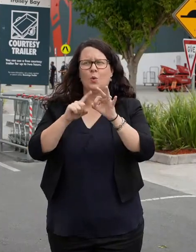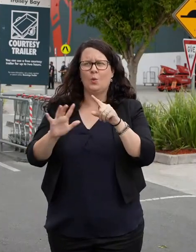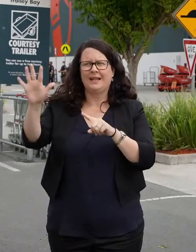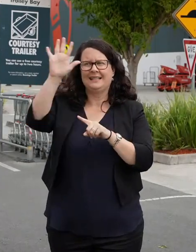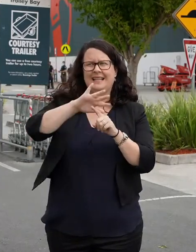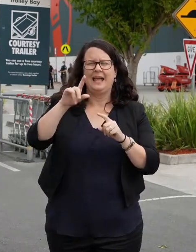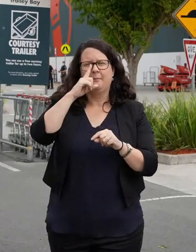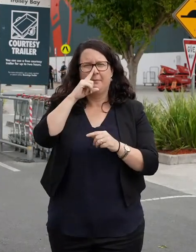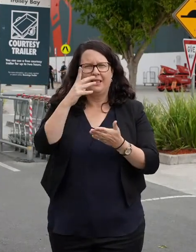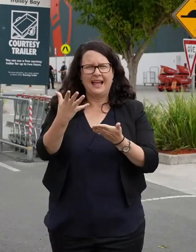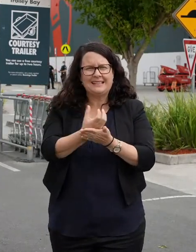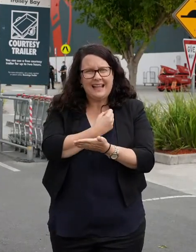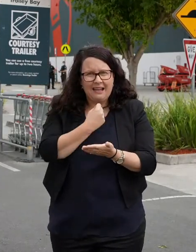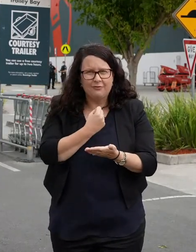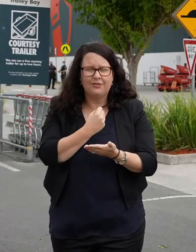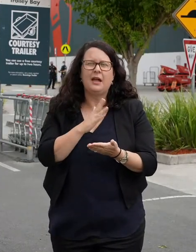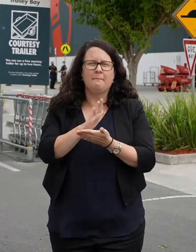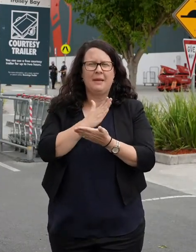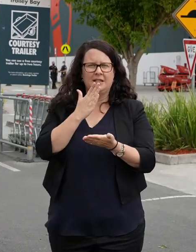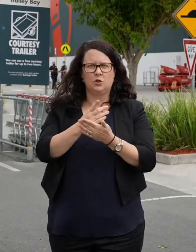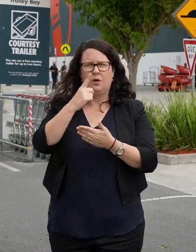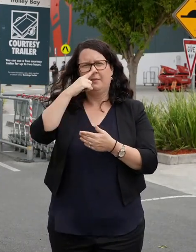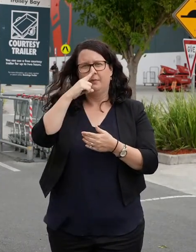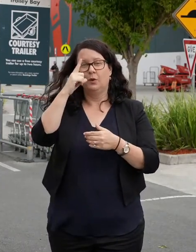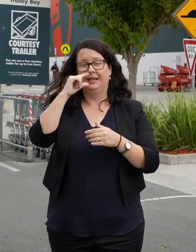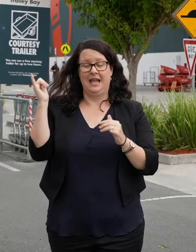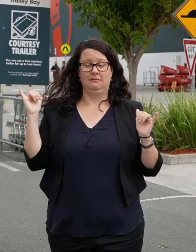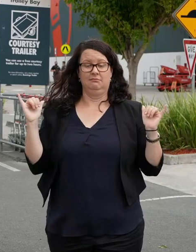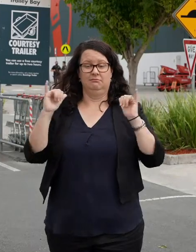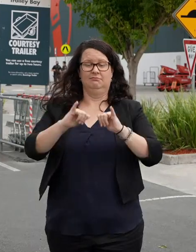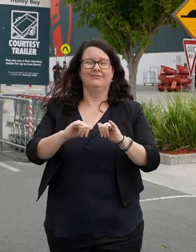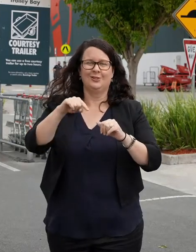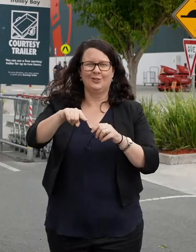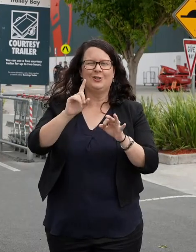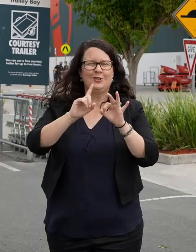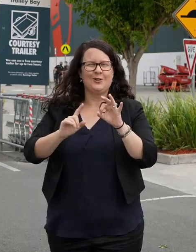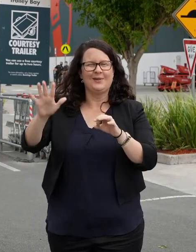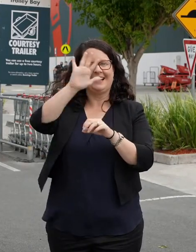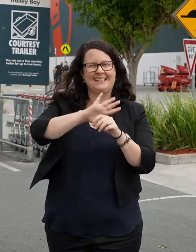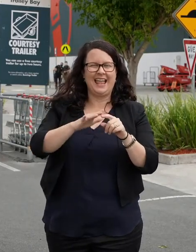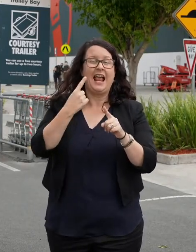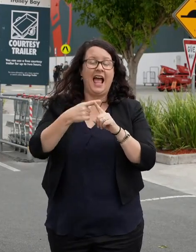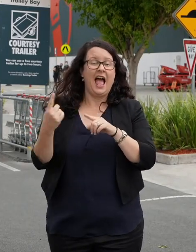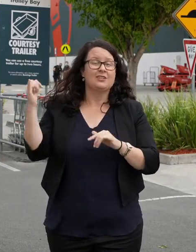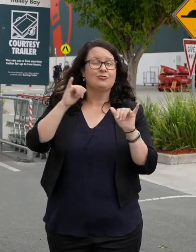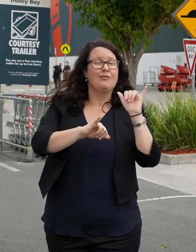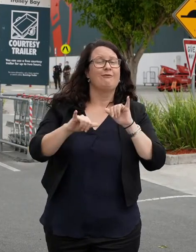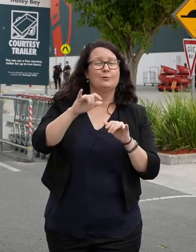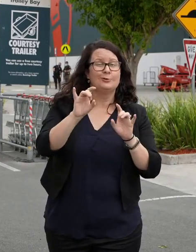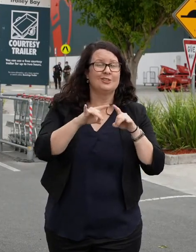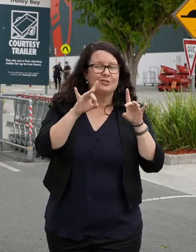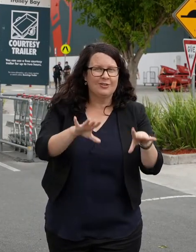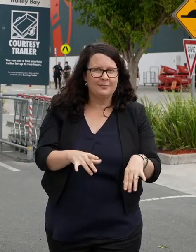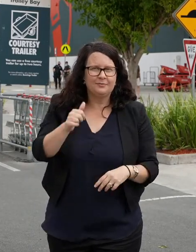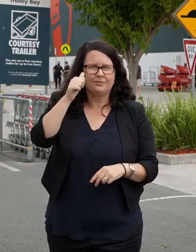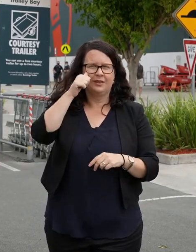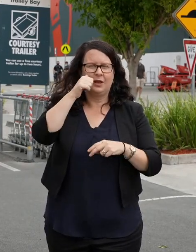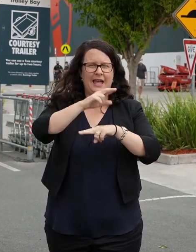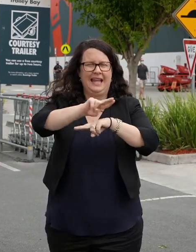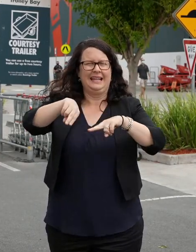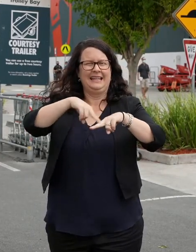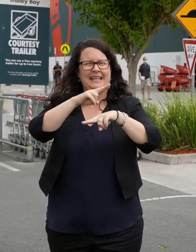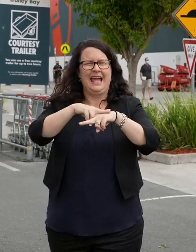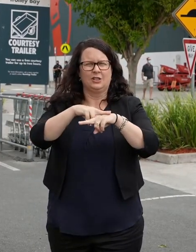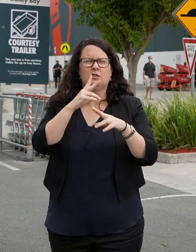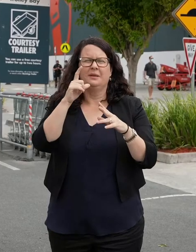we open up and allow more people to travel into the state and around this country. I understand that National Cabinet did see